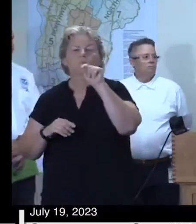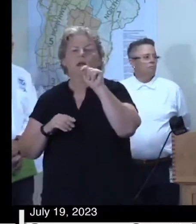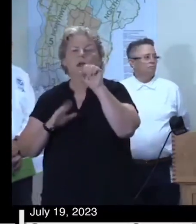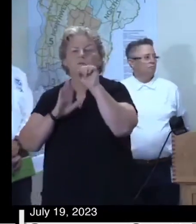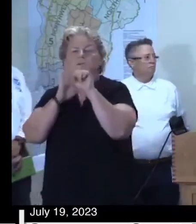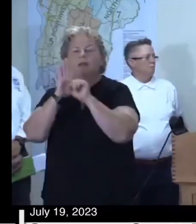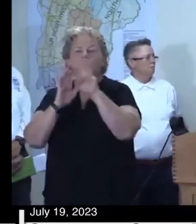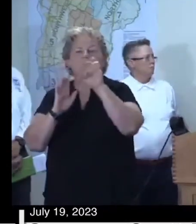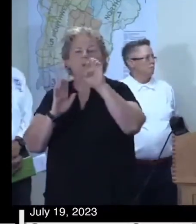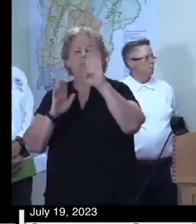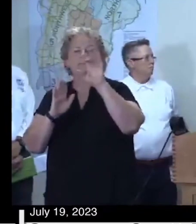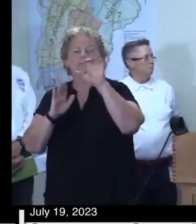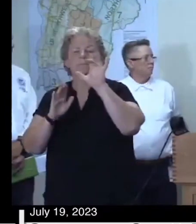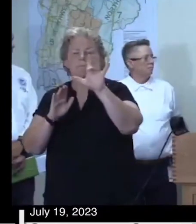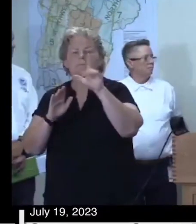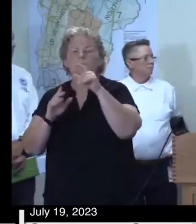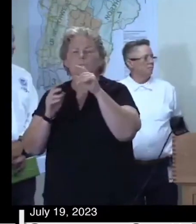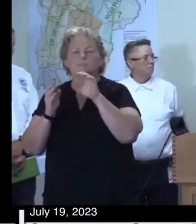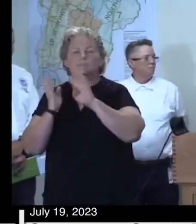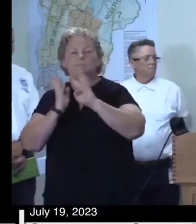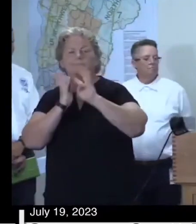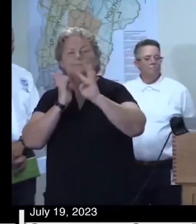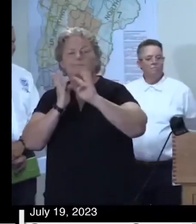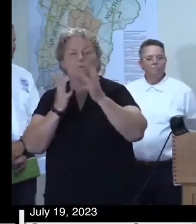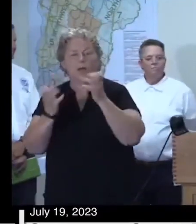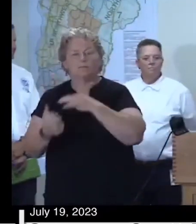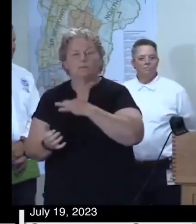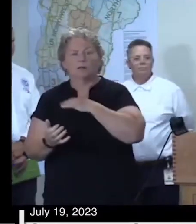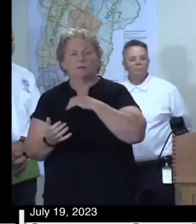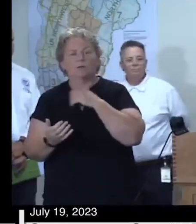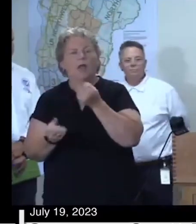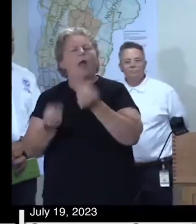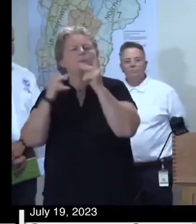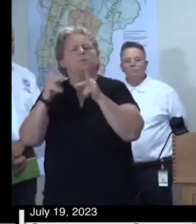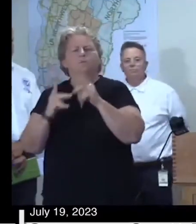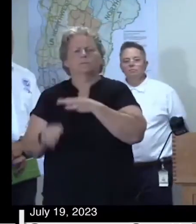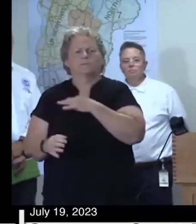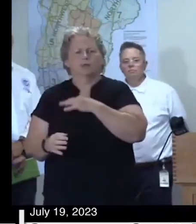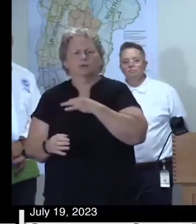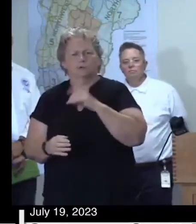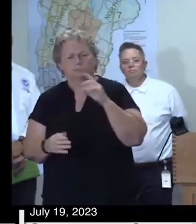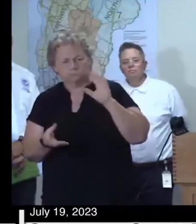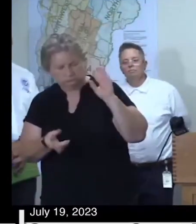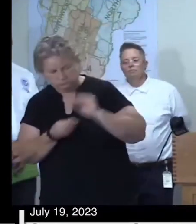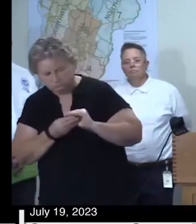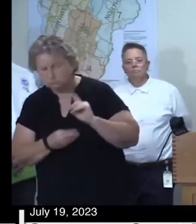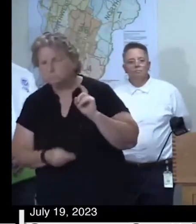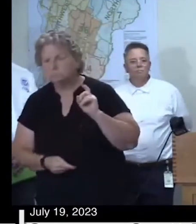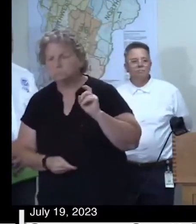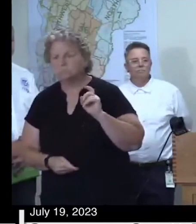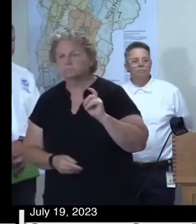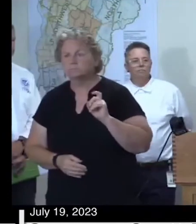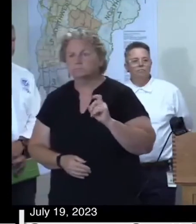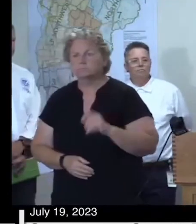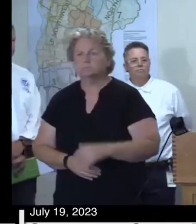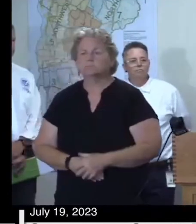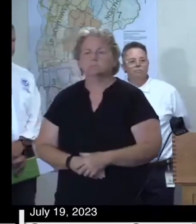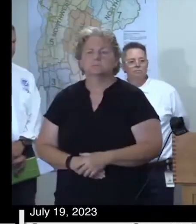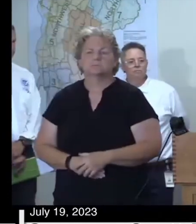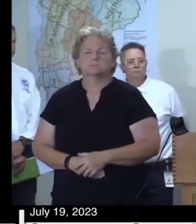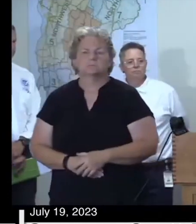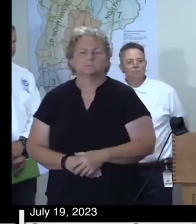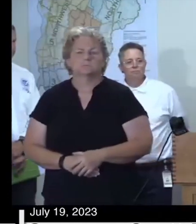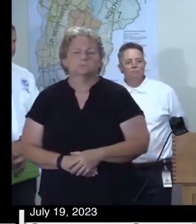not. I don't, but I can get the number, we can get, I just don't have to have it. We can get that information to you, or report